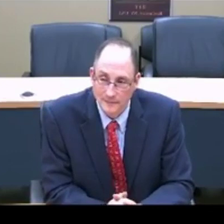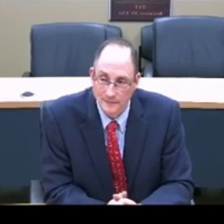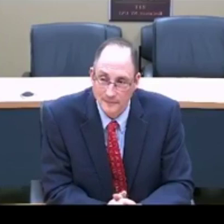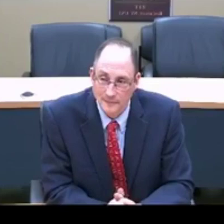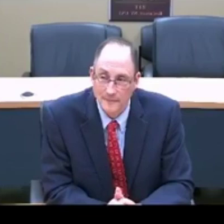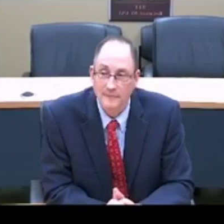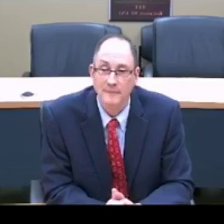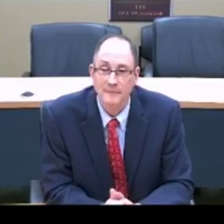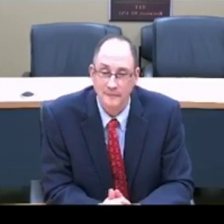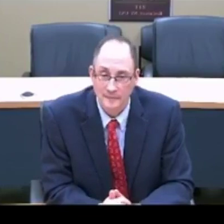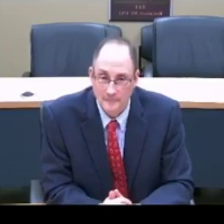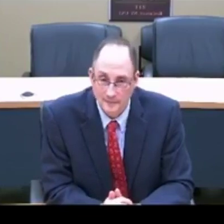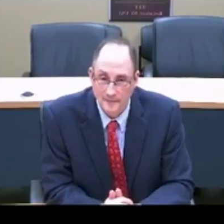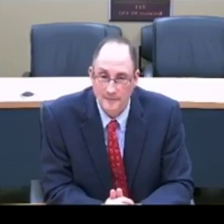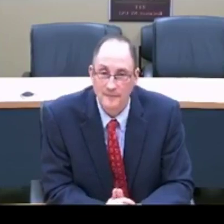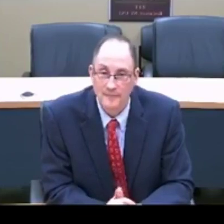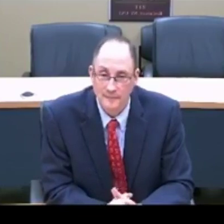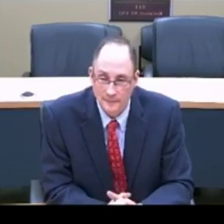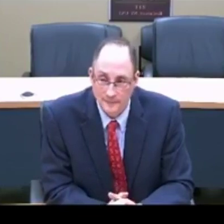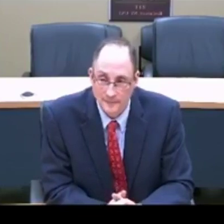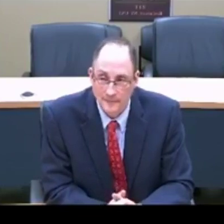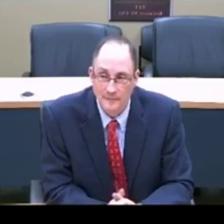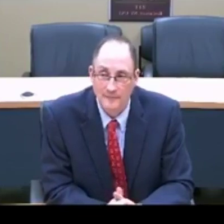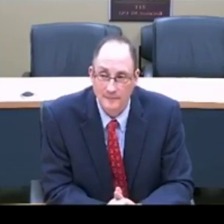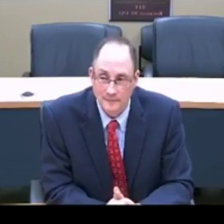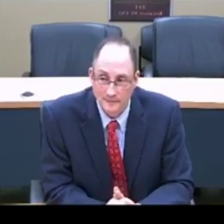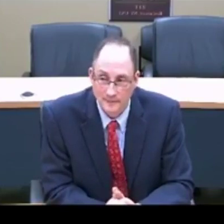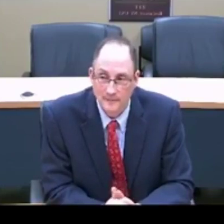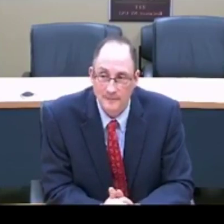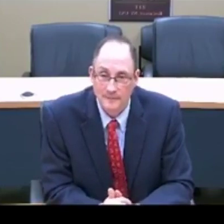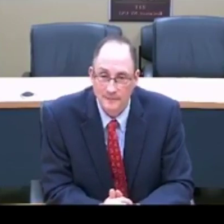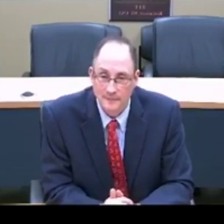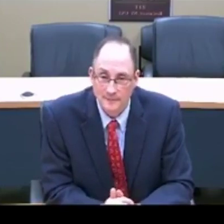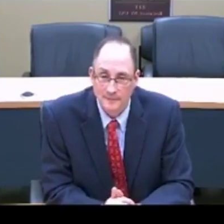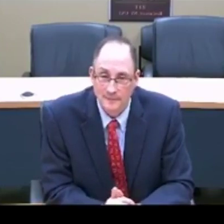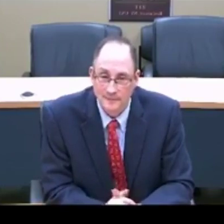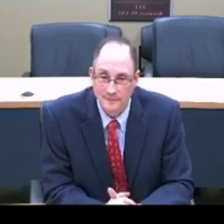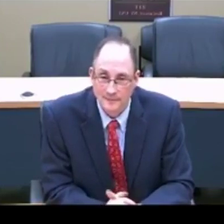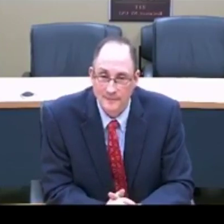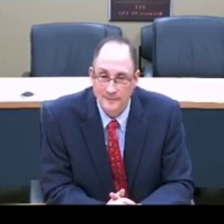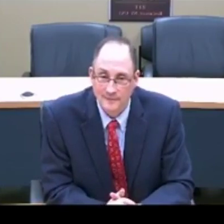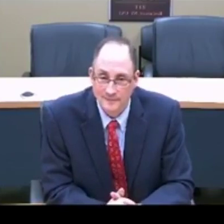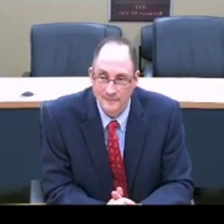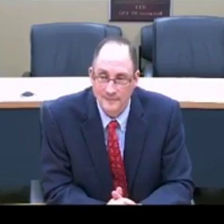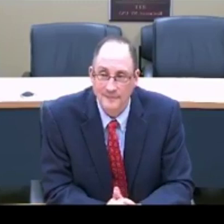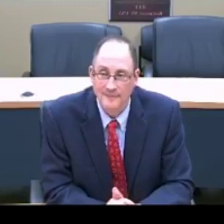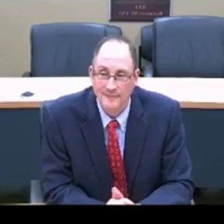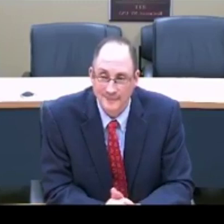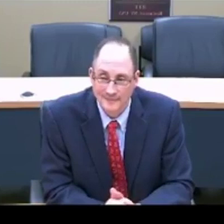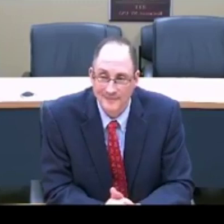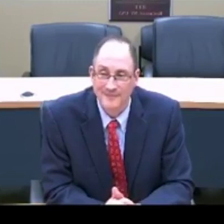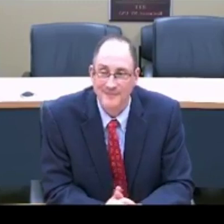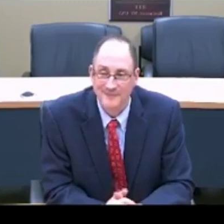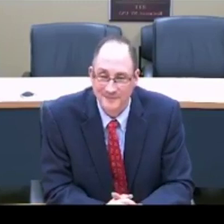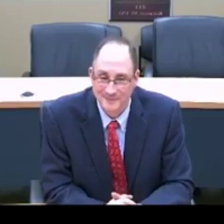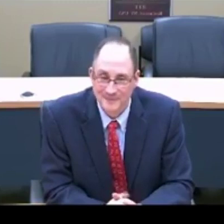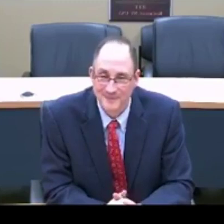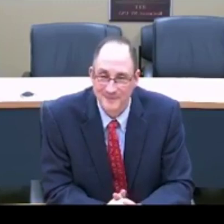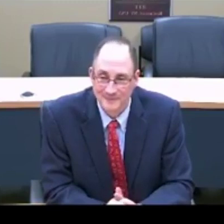broader than I can express myself with language. Now, I, I speak with my hands because